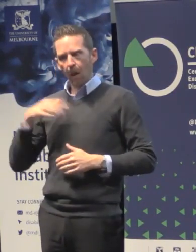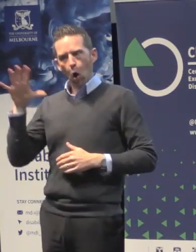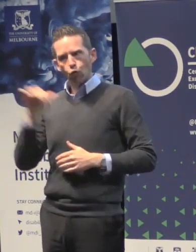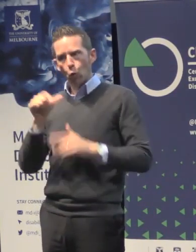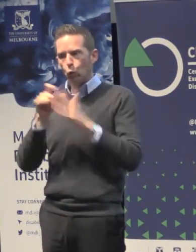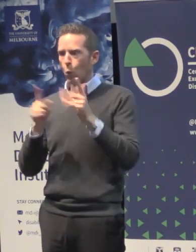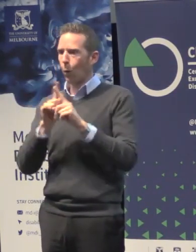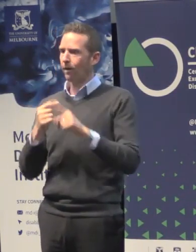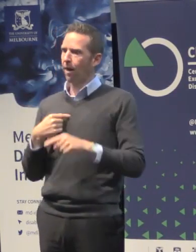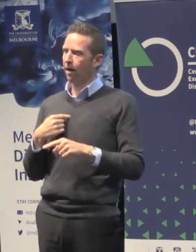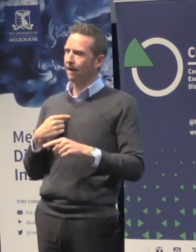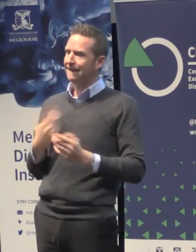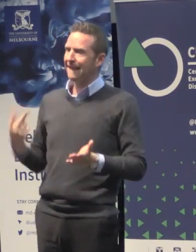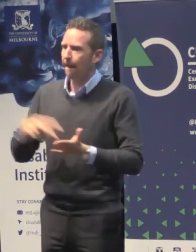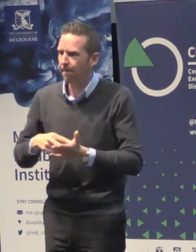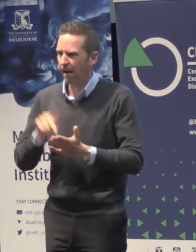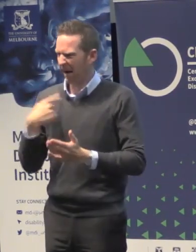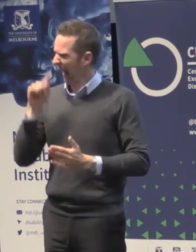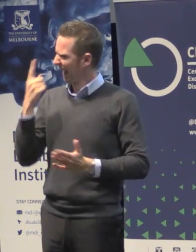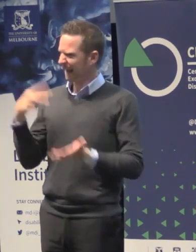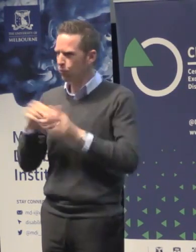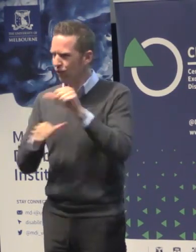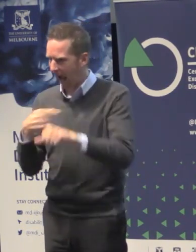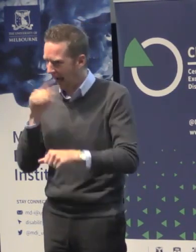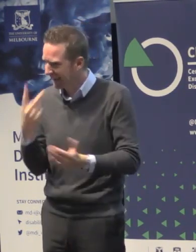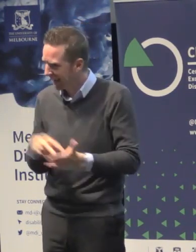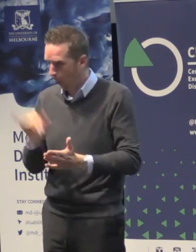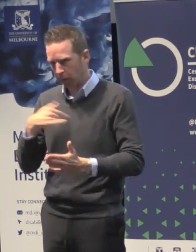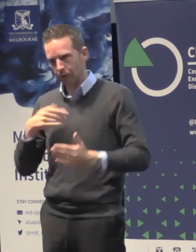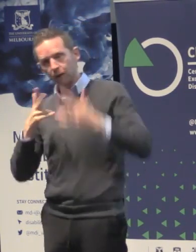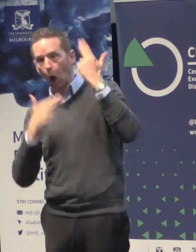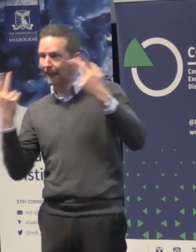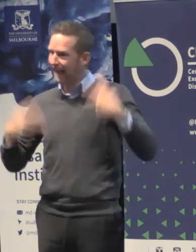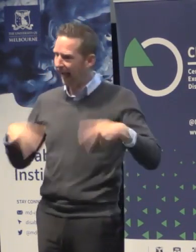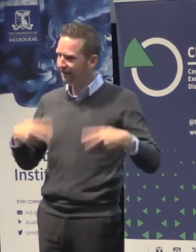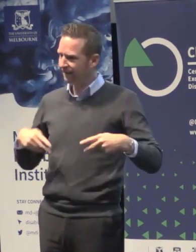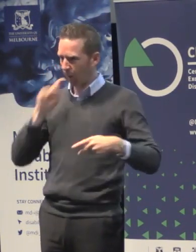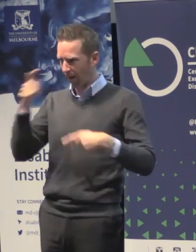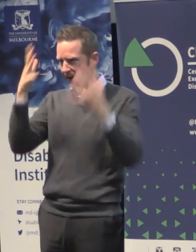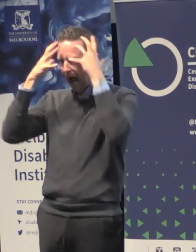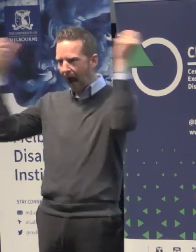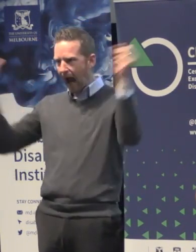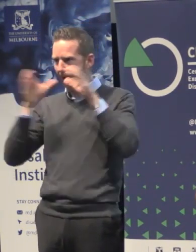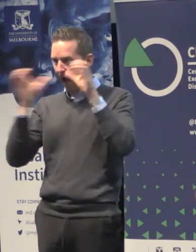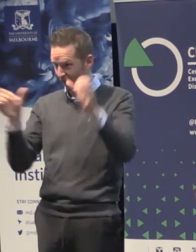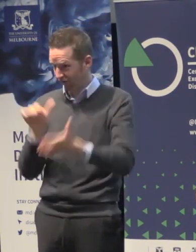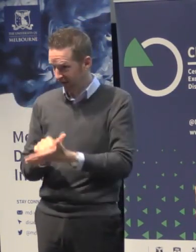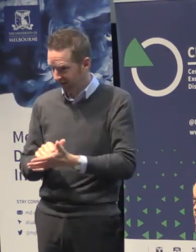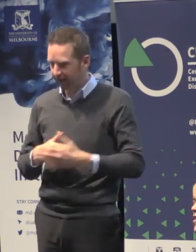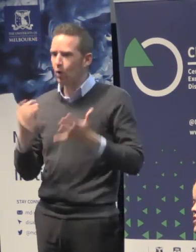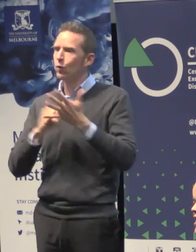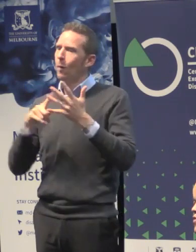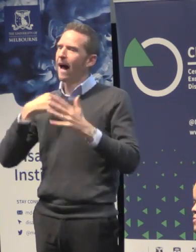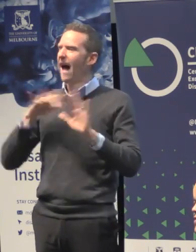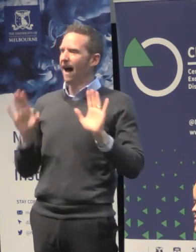a stand-up routine, except standing is not my strong point, or song and dance, which would be even more distressing for you as well as me. So